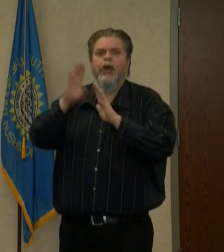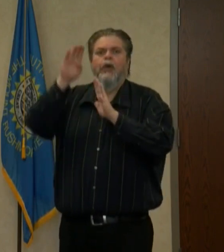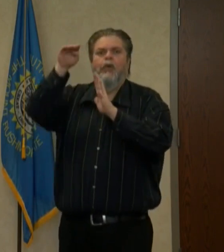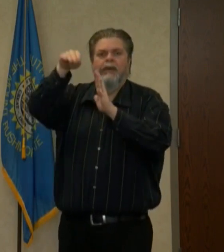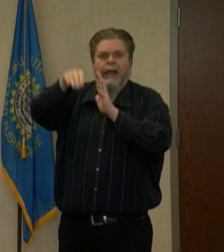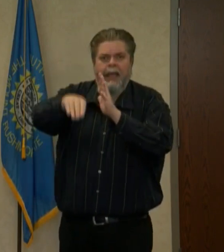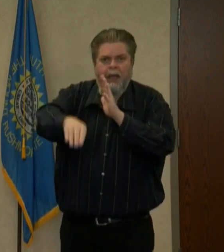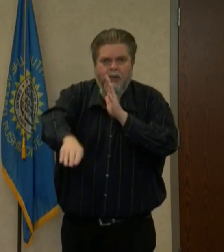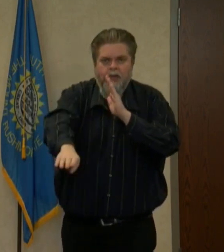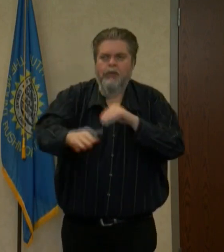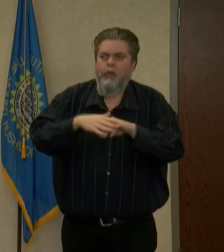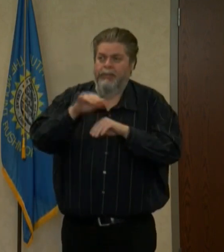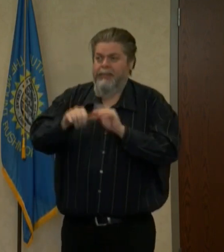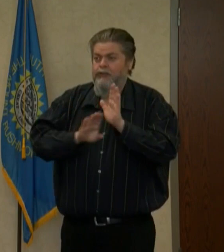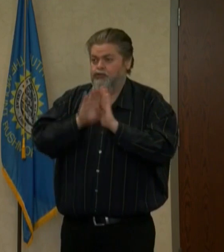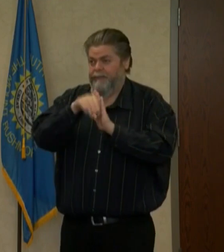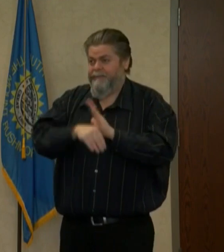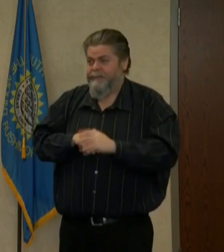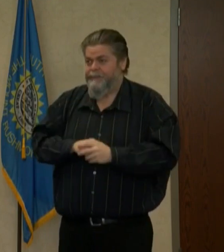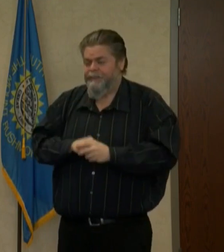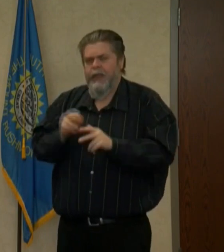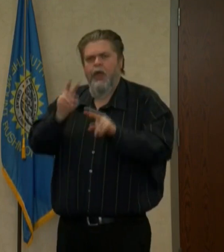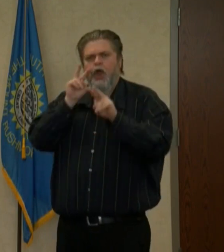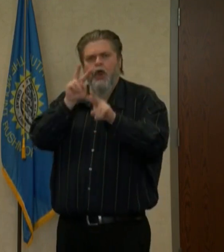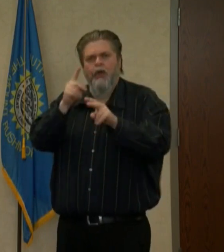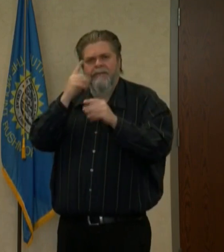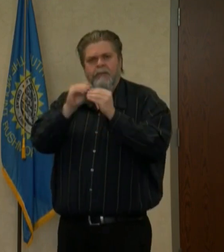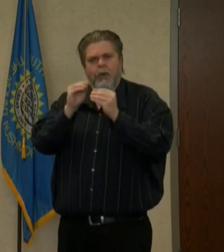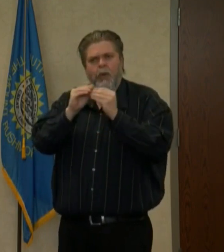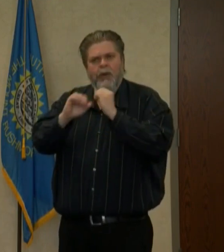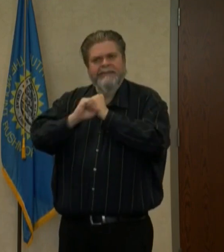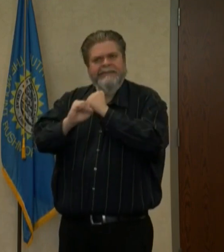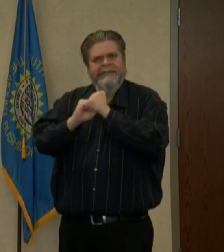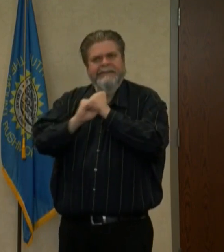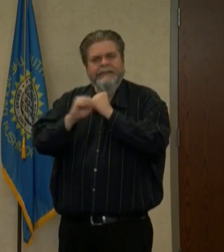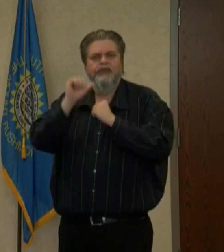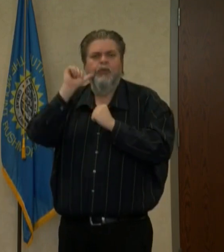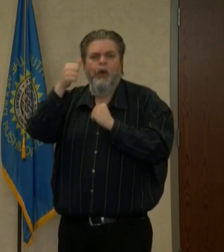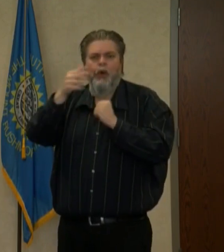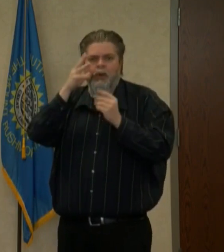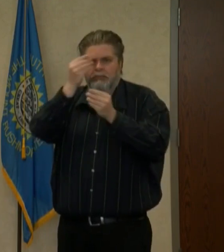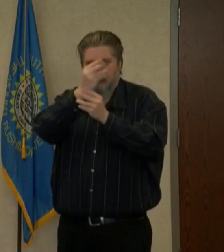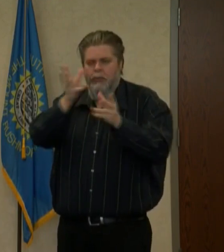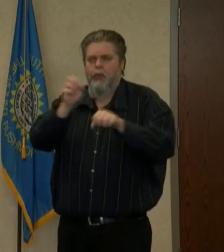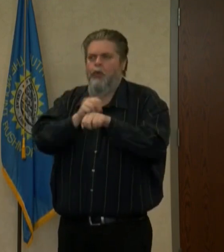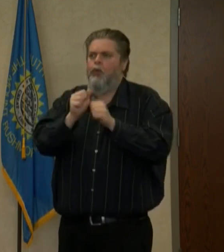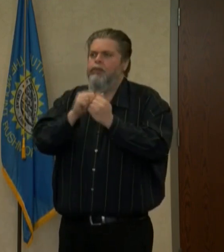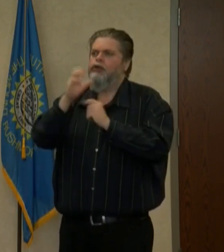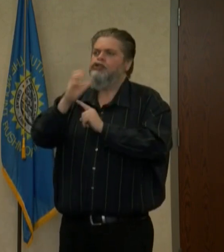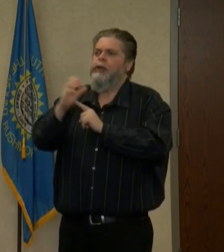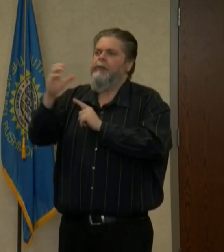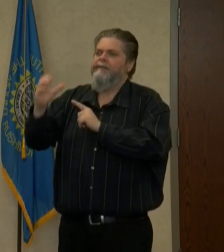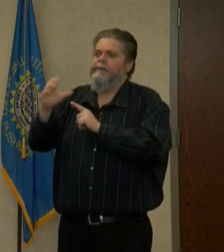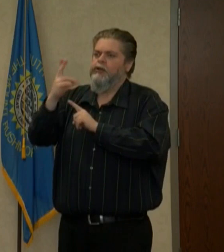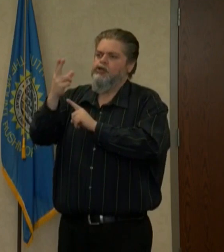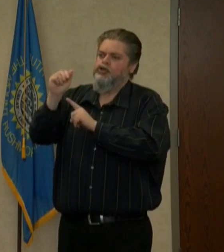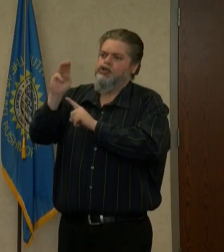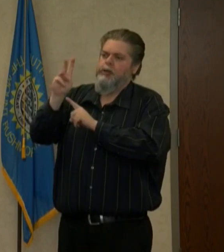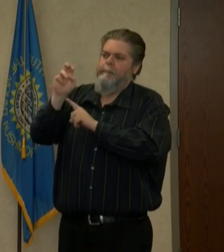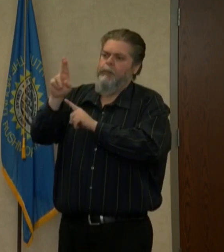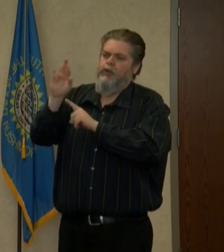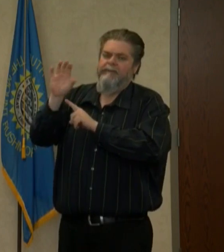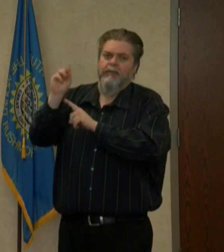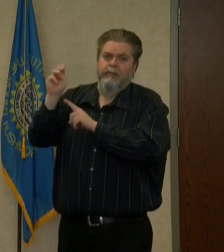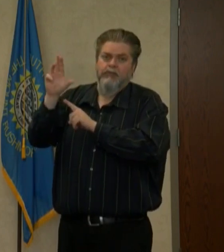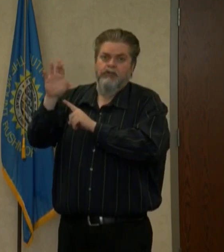curve. So look for a press release on that tomorrow, where we'll be working with hopefully our chamber and our development foundation and some